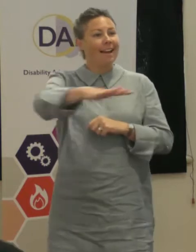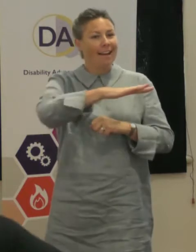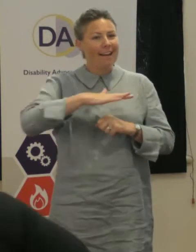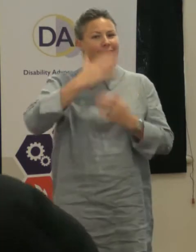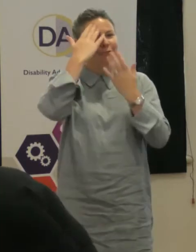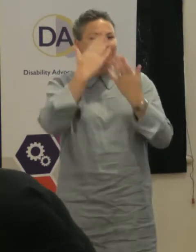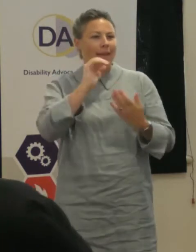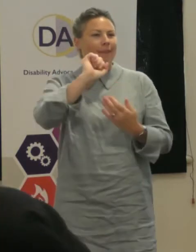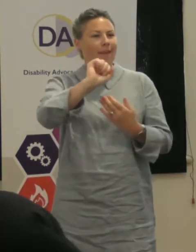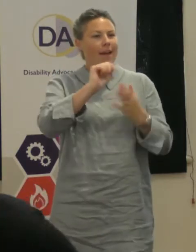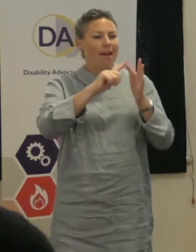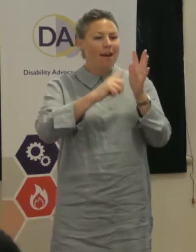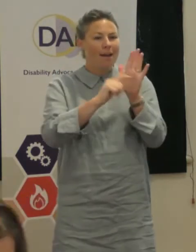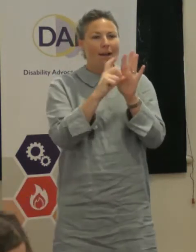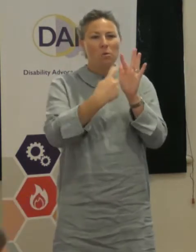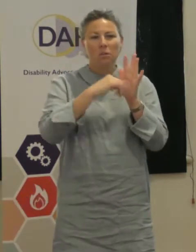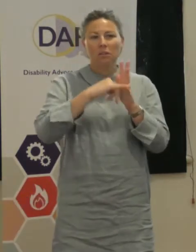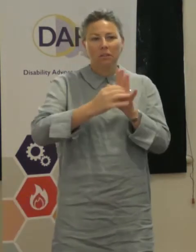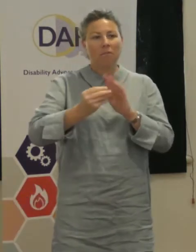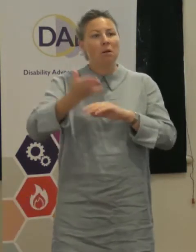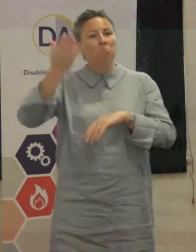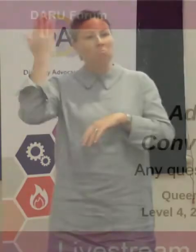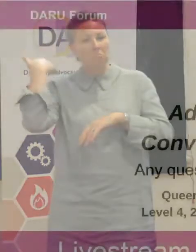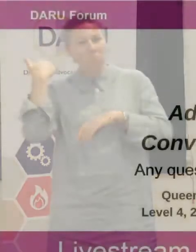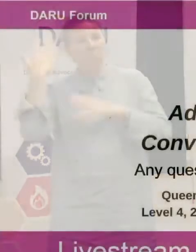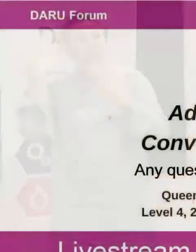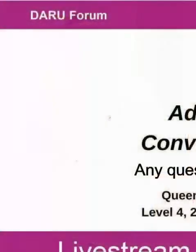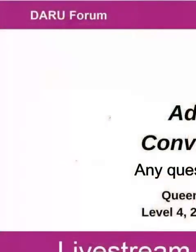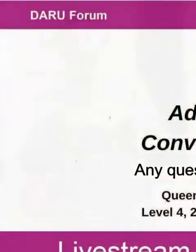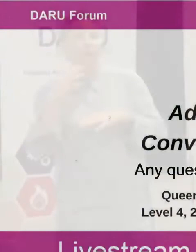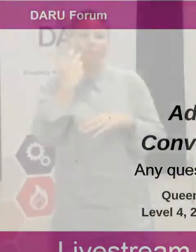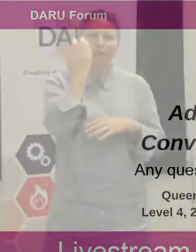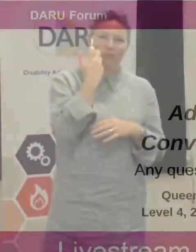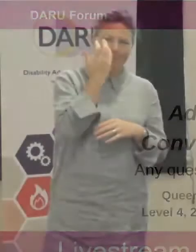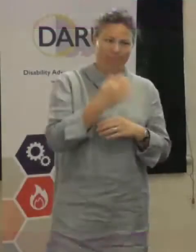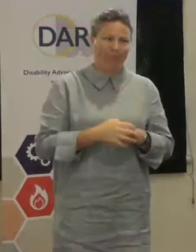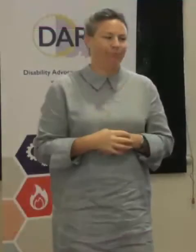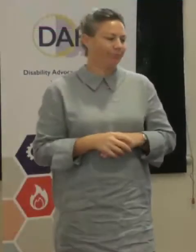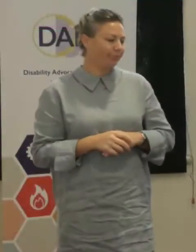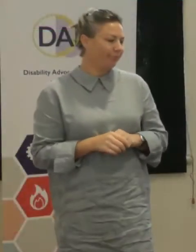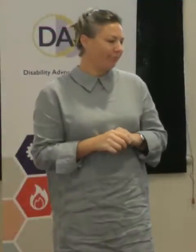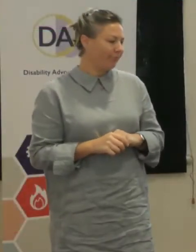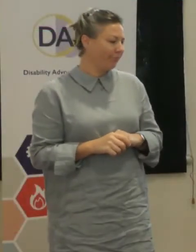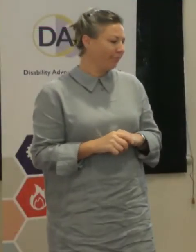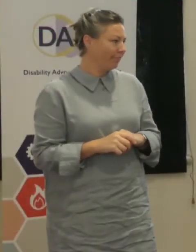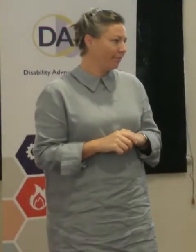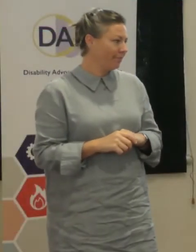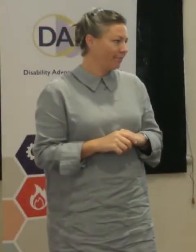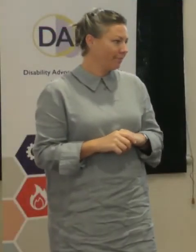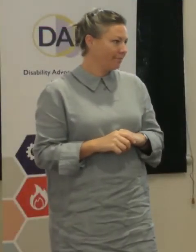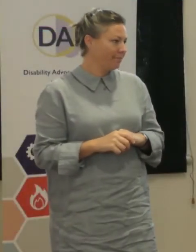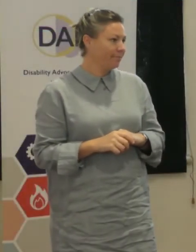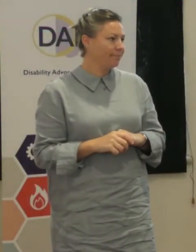to any elders past, present and emerging, and any who may be here